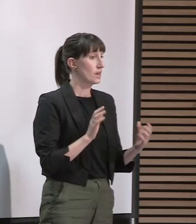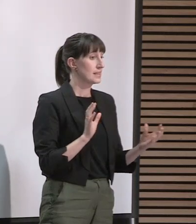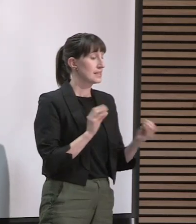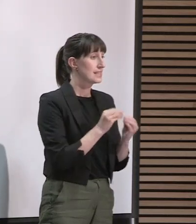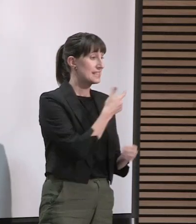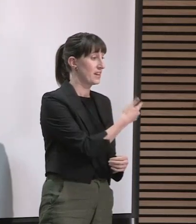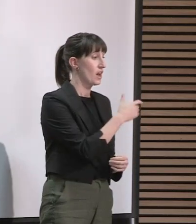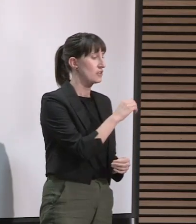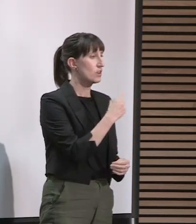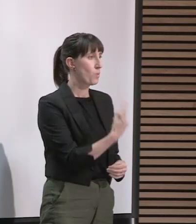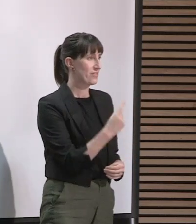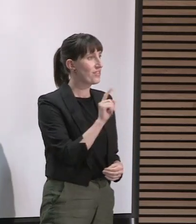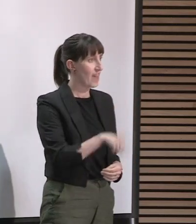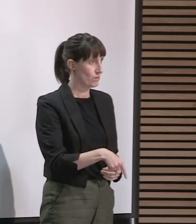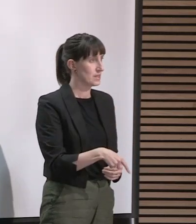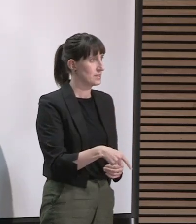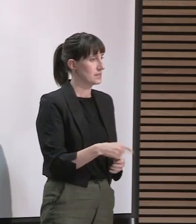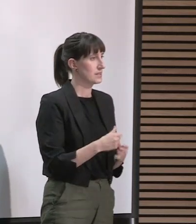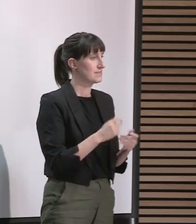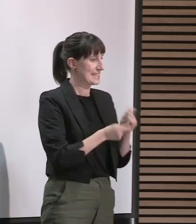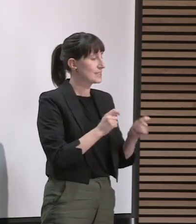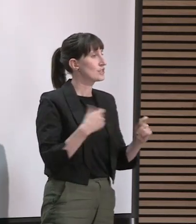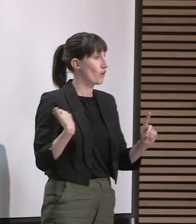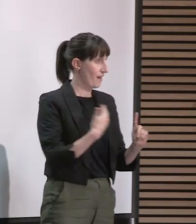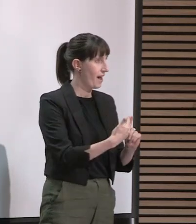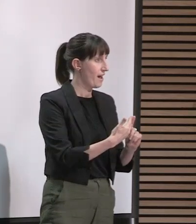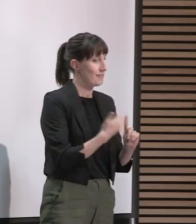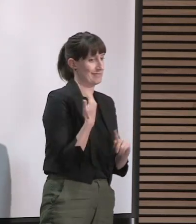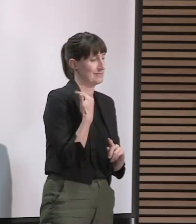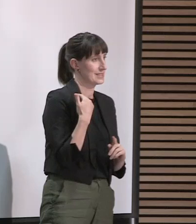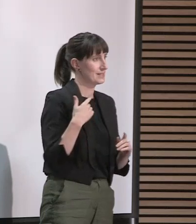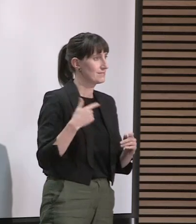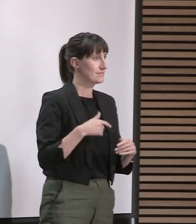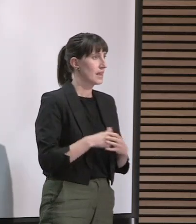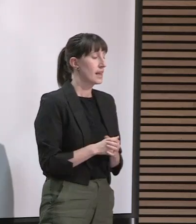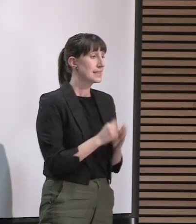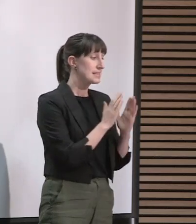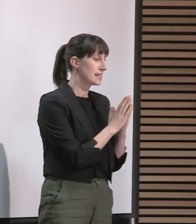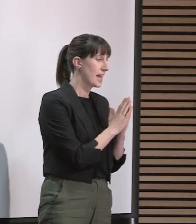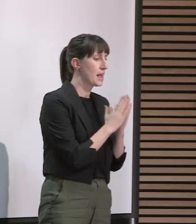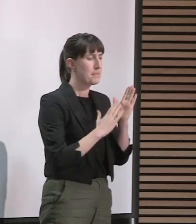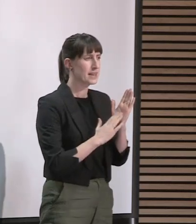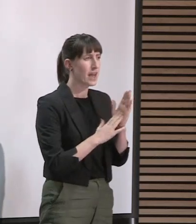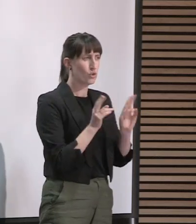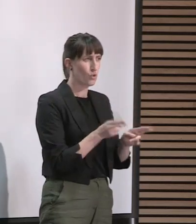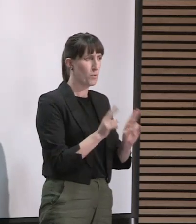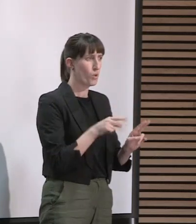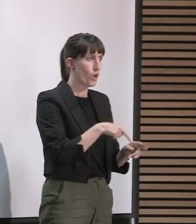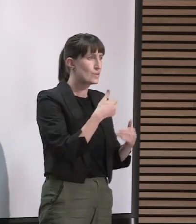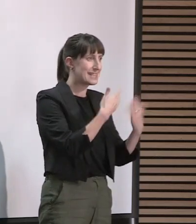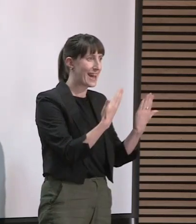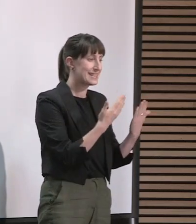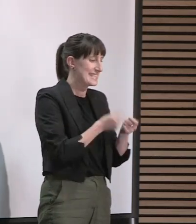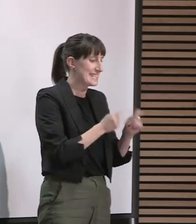701,504, and we often see, in fact almost invariably see this volume on both Sunday and Monday lower right around the